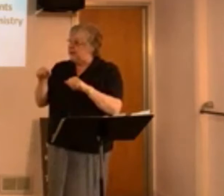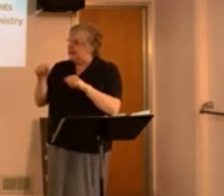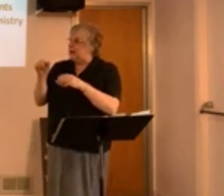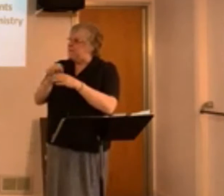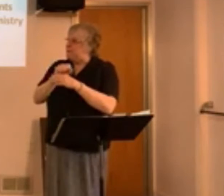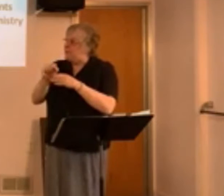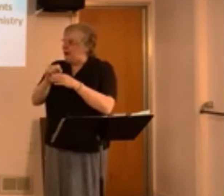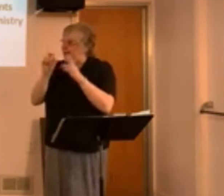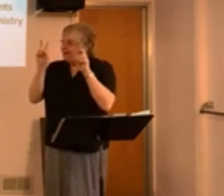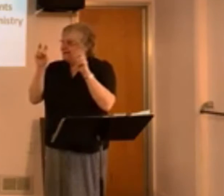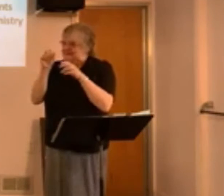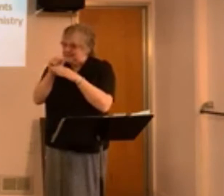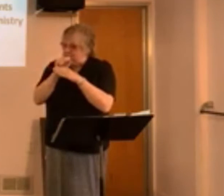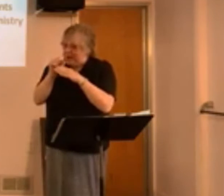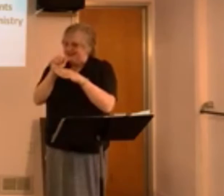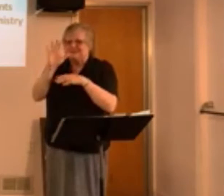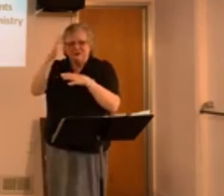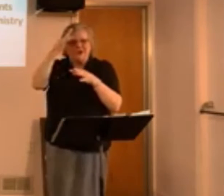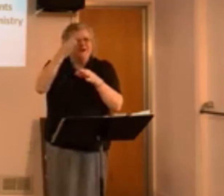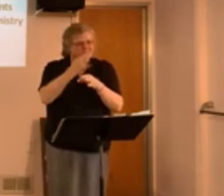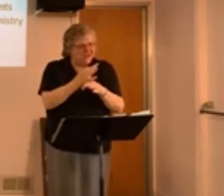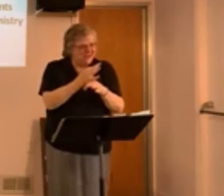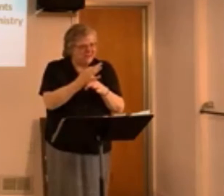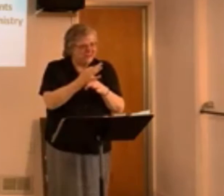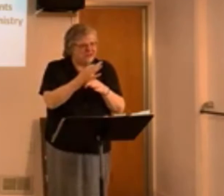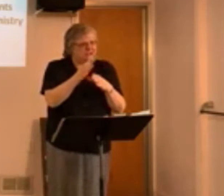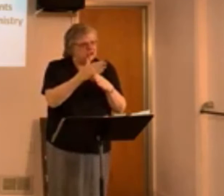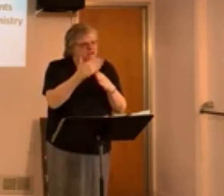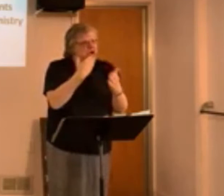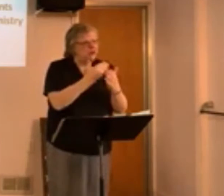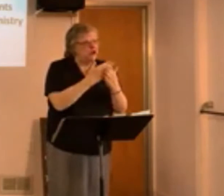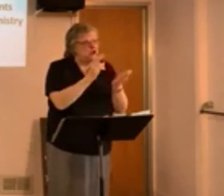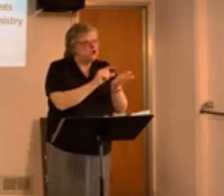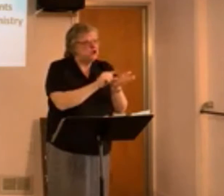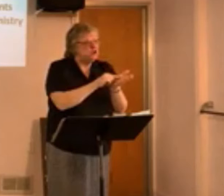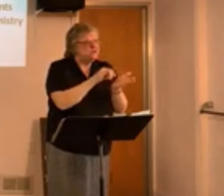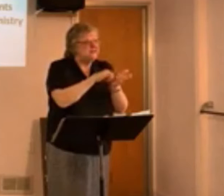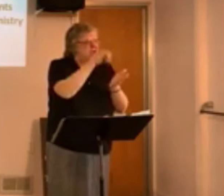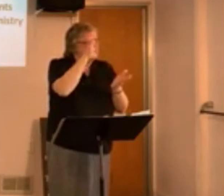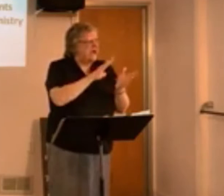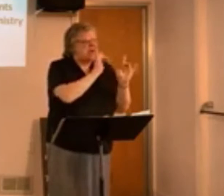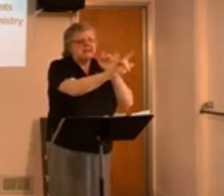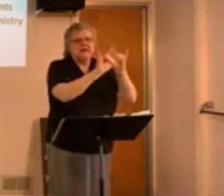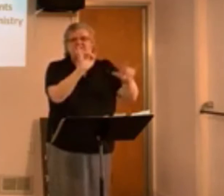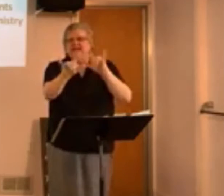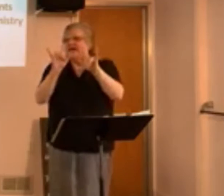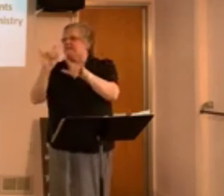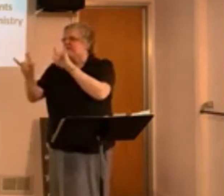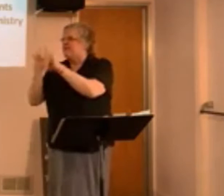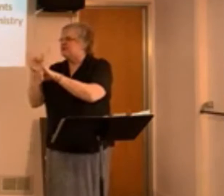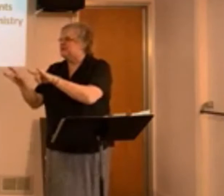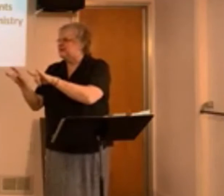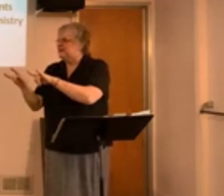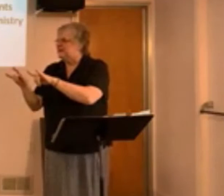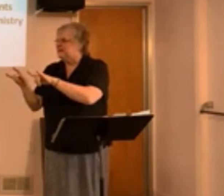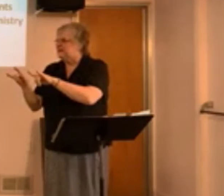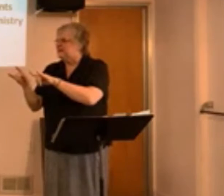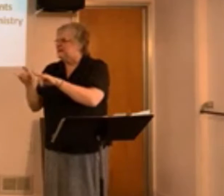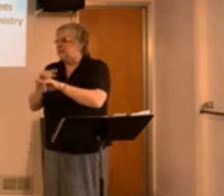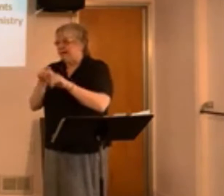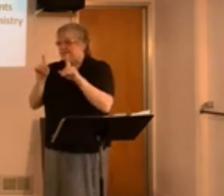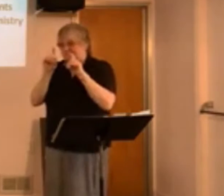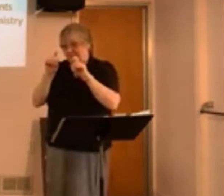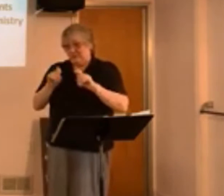practice your faith, a way that you can share the good news that God loves everyone. Now, here's the